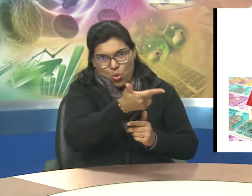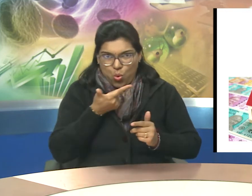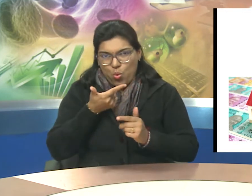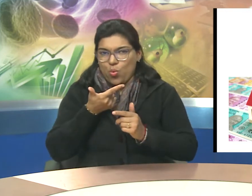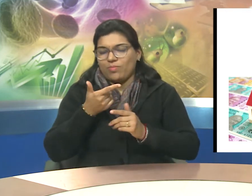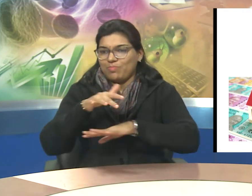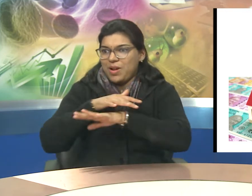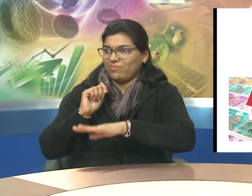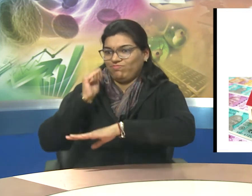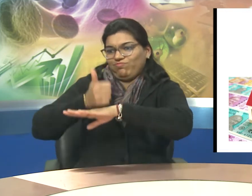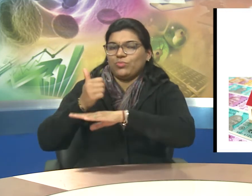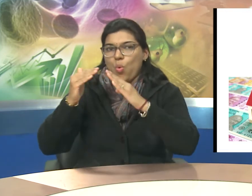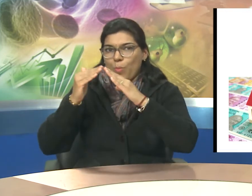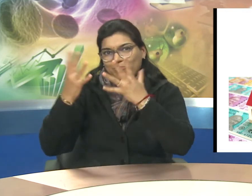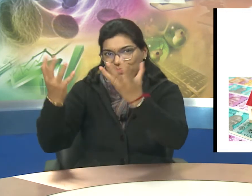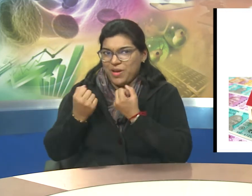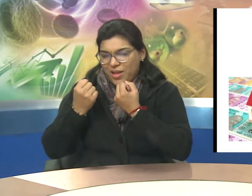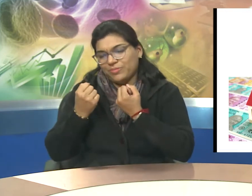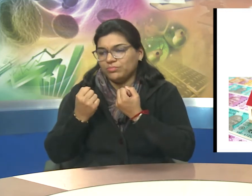and long-term basis